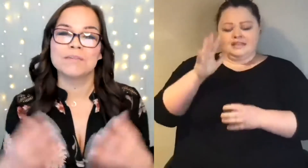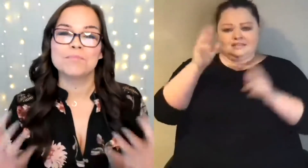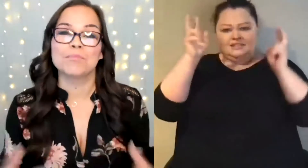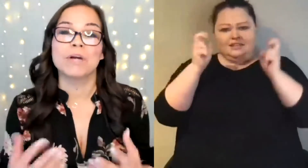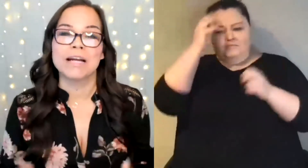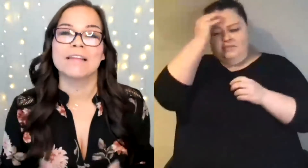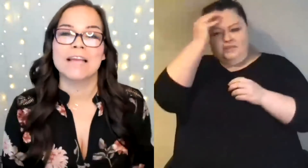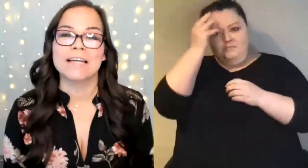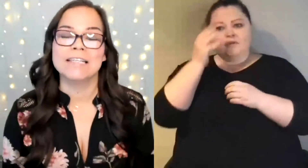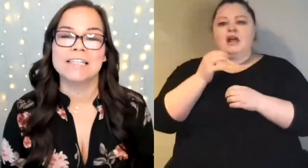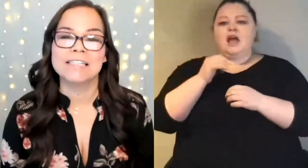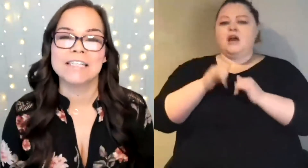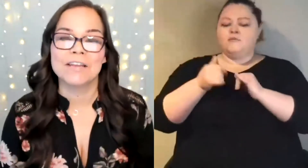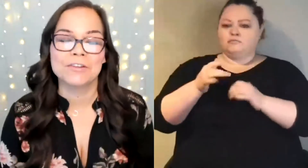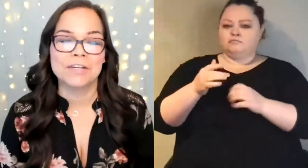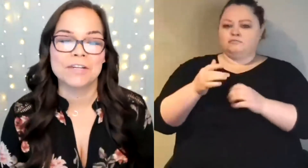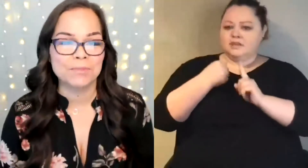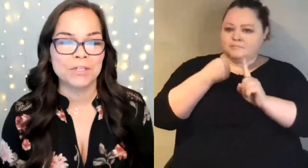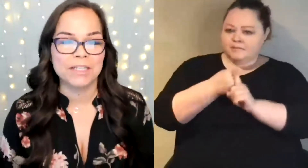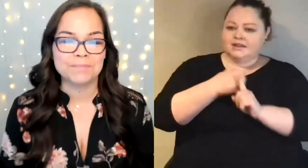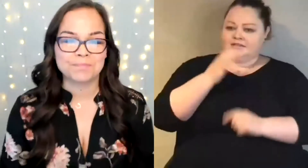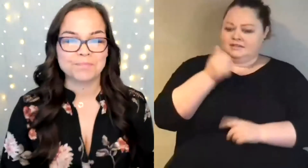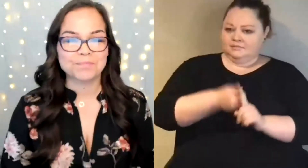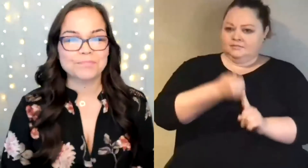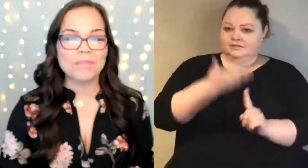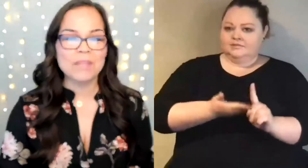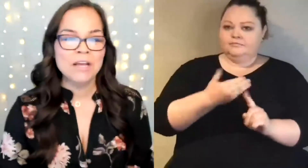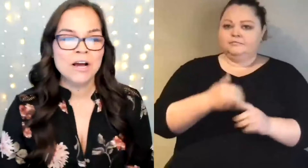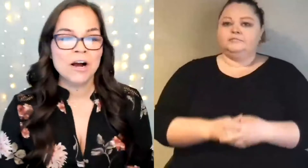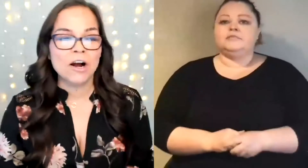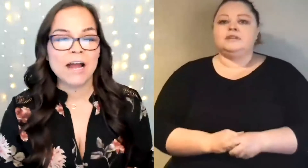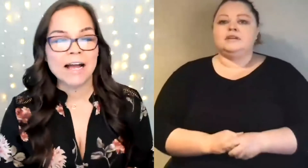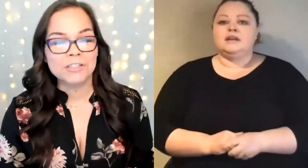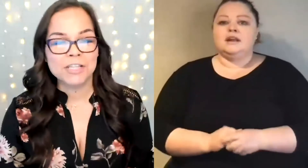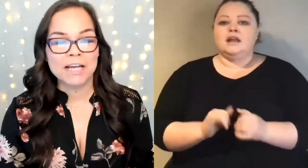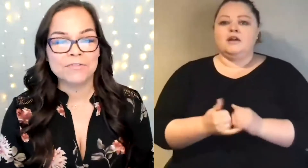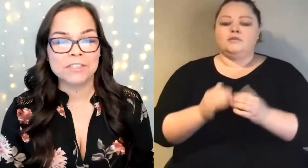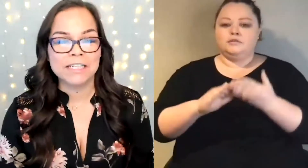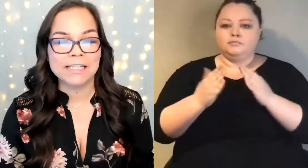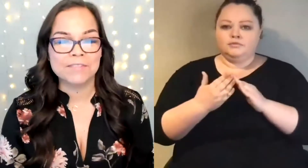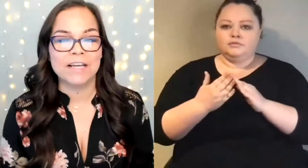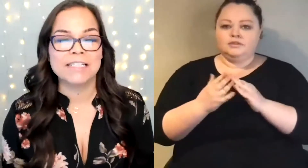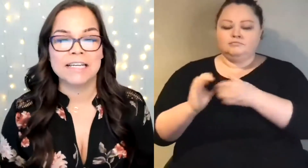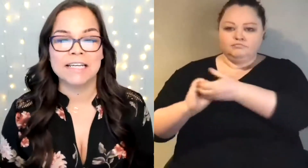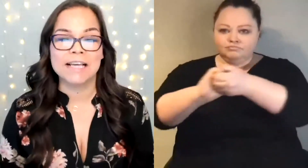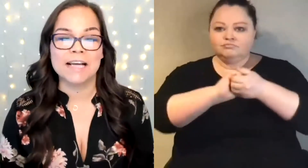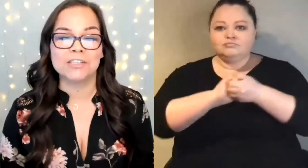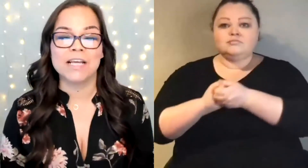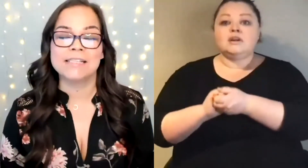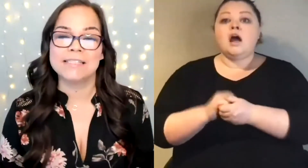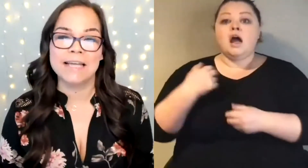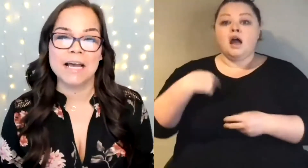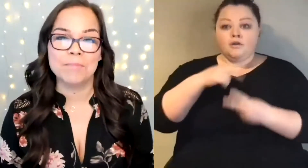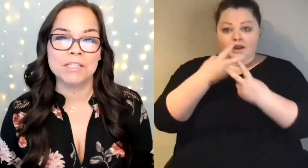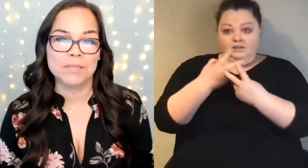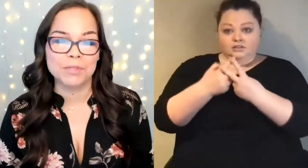we can bring that idea together as a community. Our hashtag for today's event is